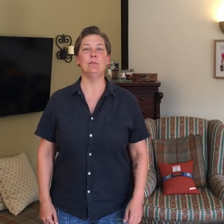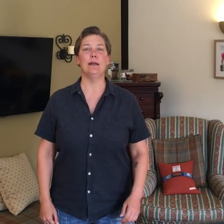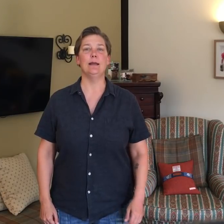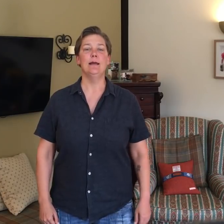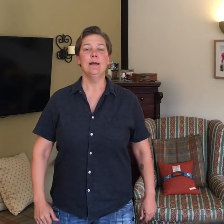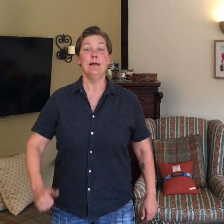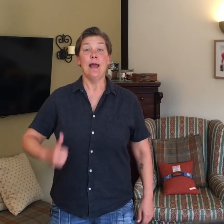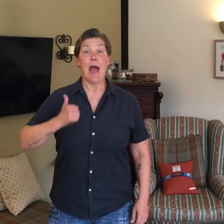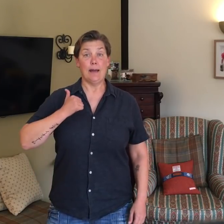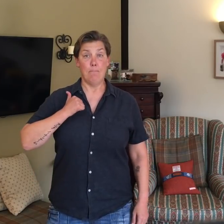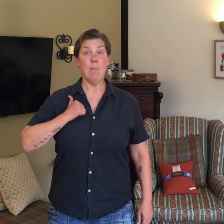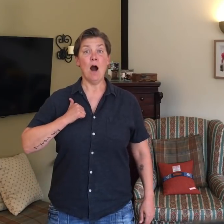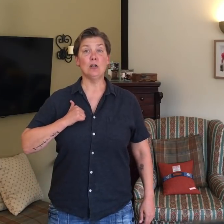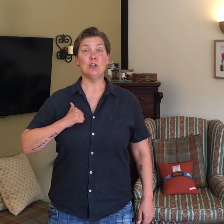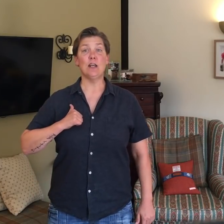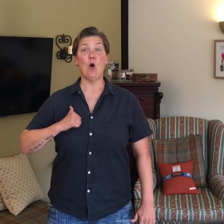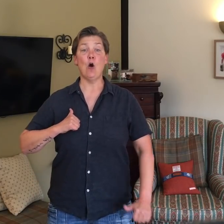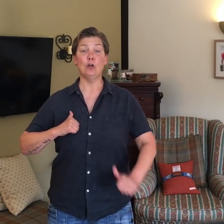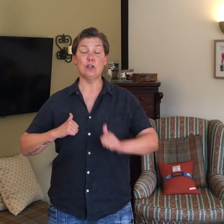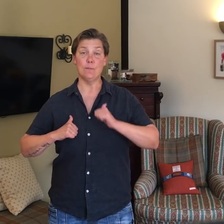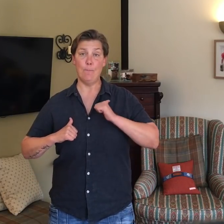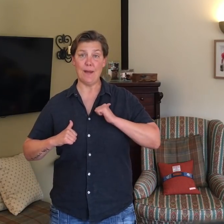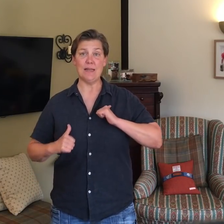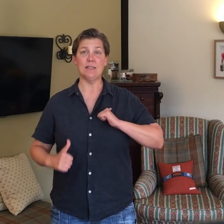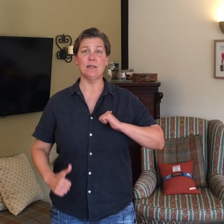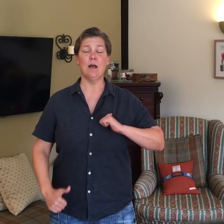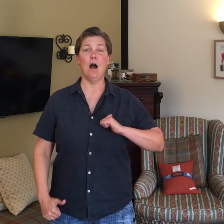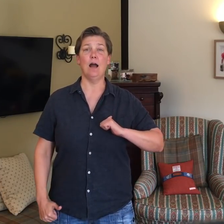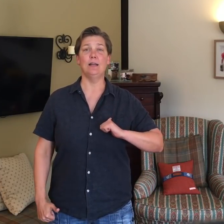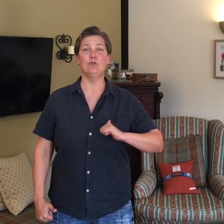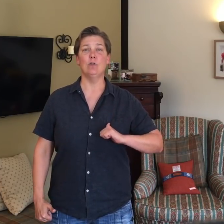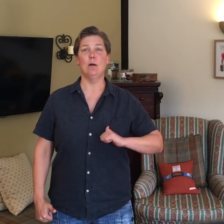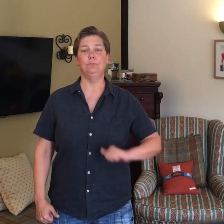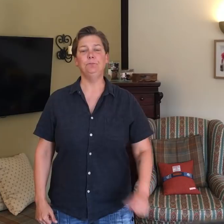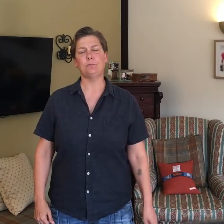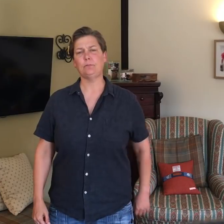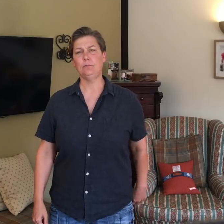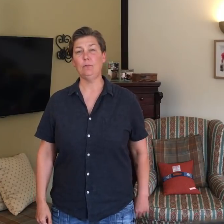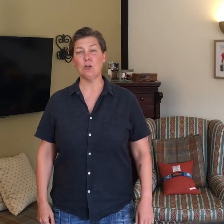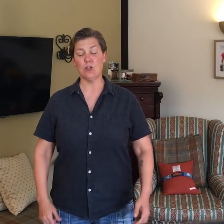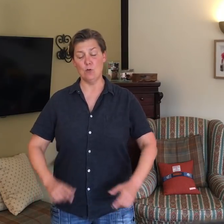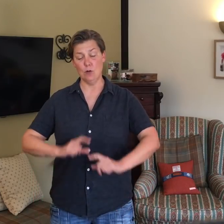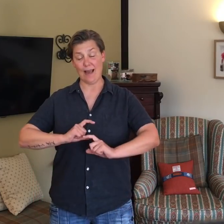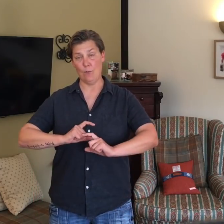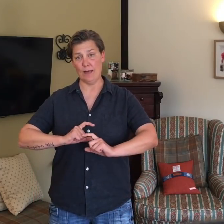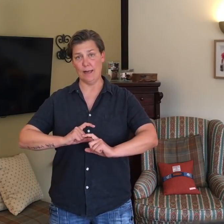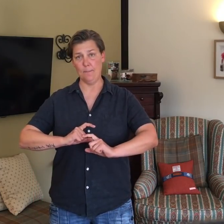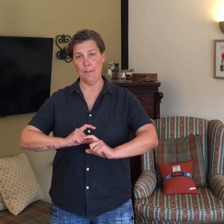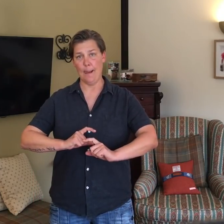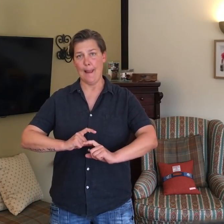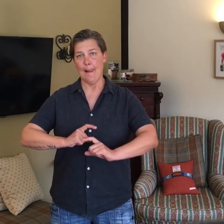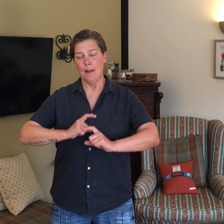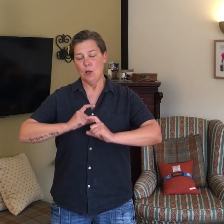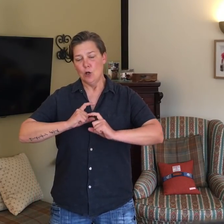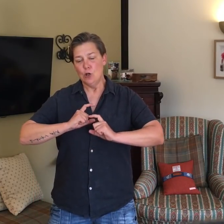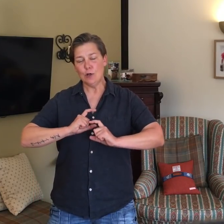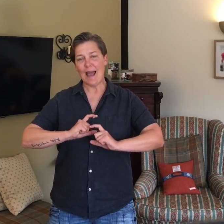me. And I'm marching on to the beat I drum. So look out, we're here. Look out,